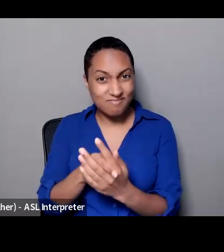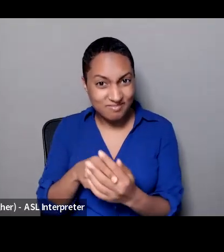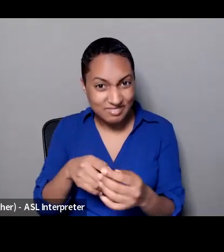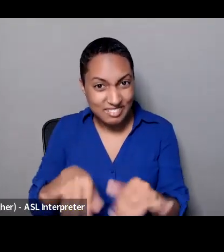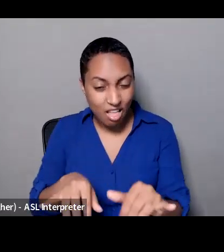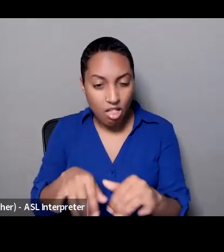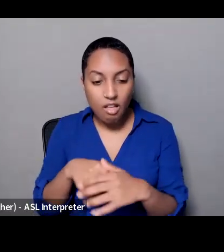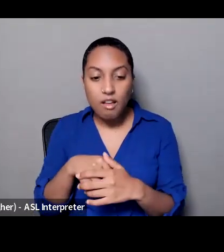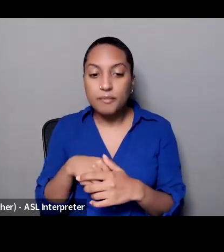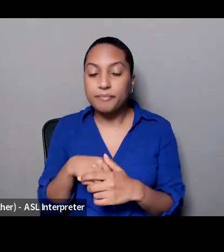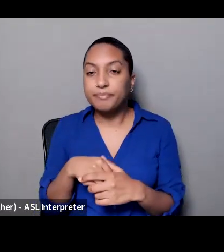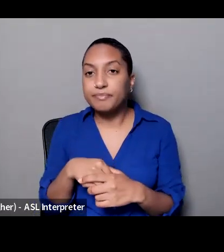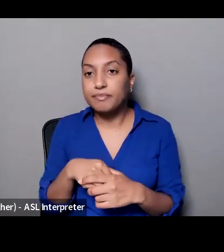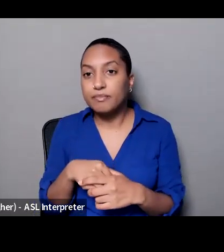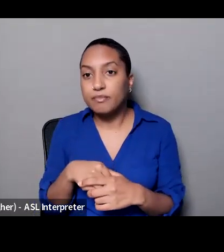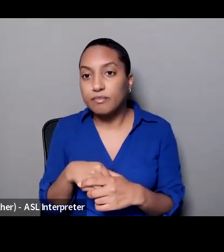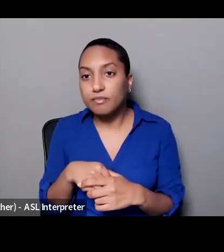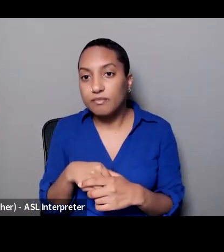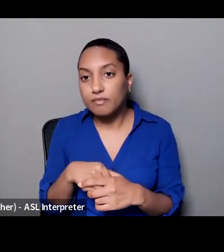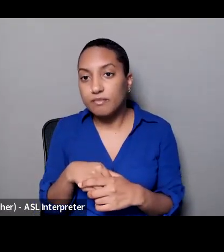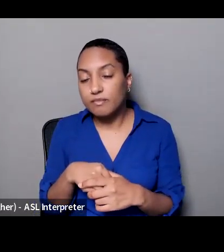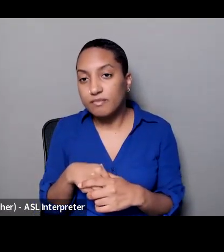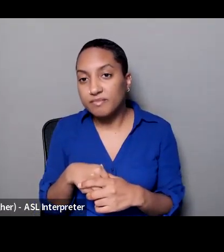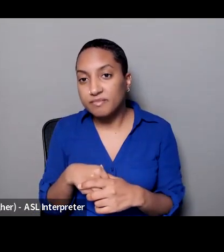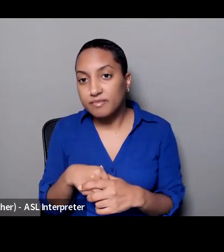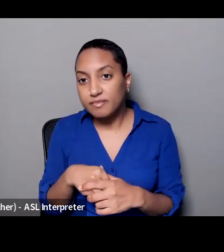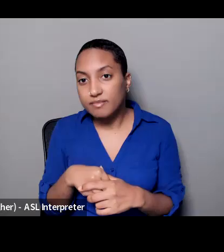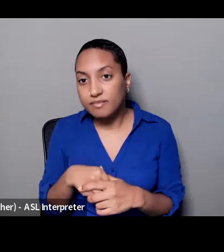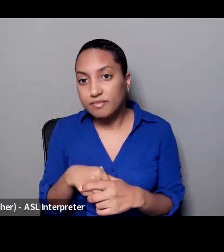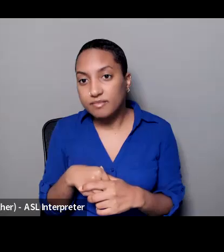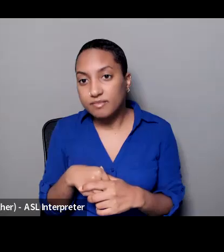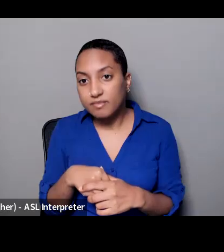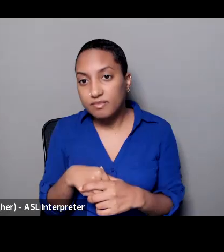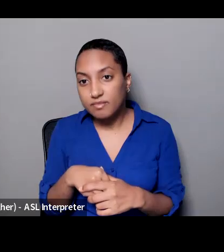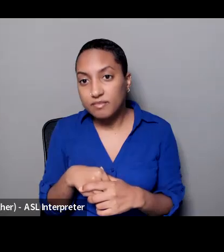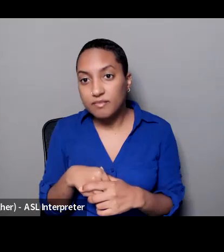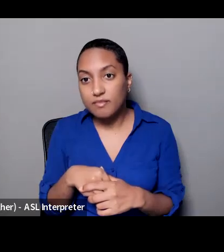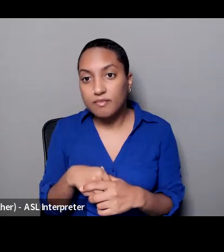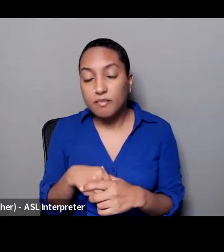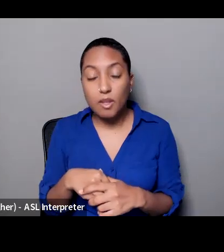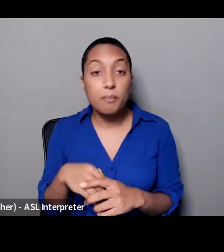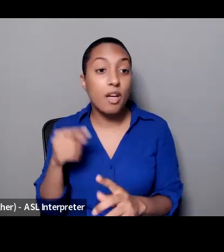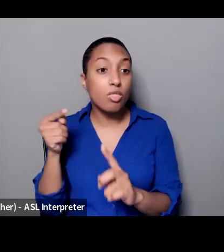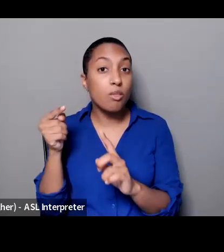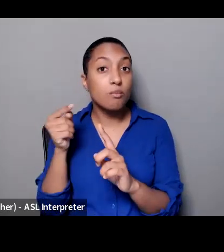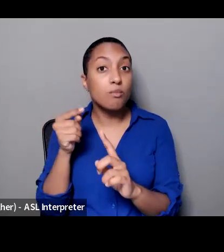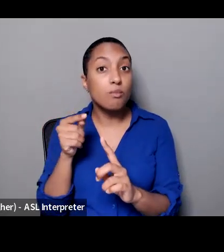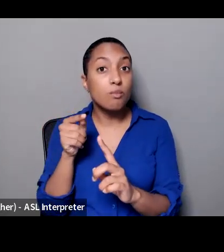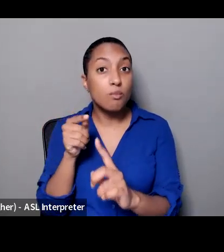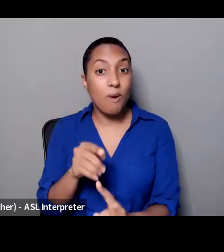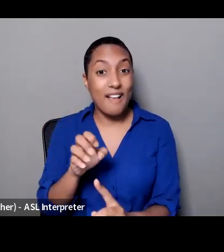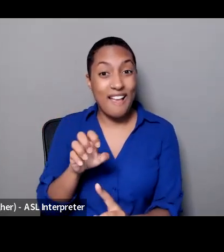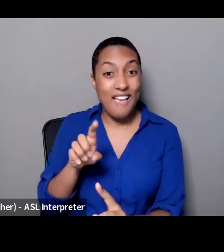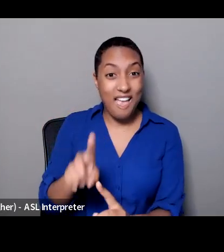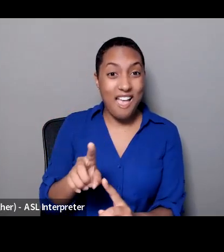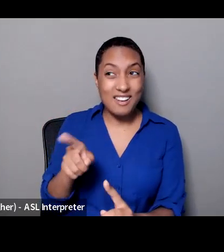leadership both within centers and outside and beyond centers. And let's